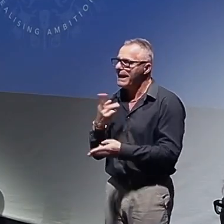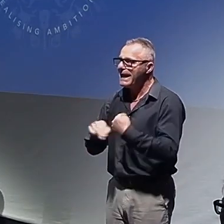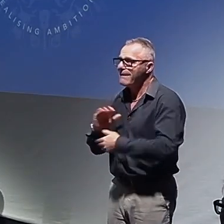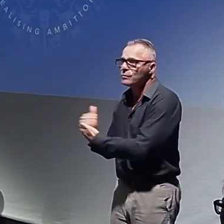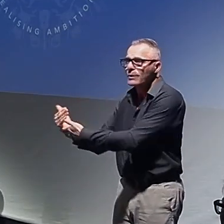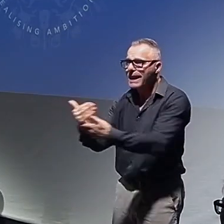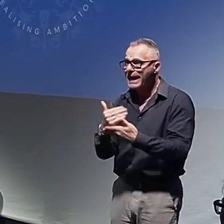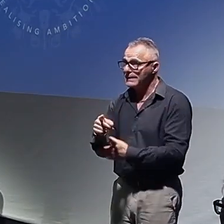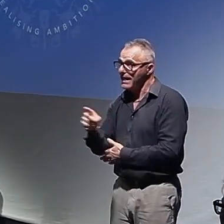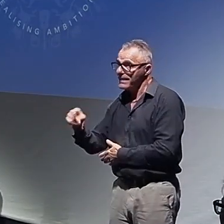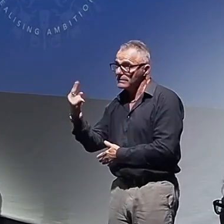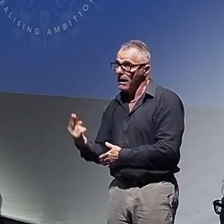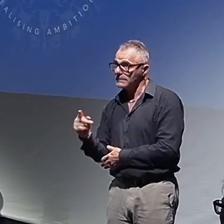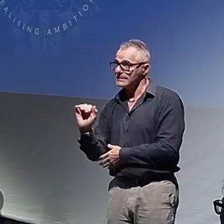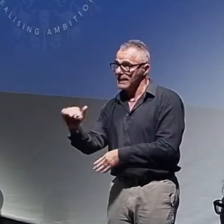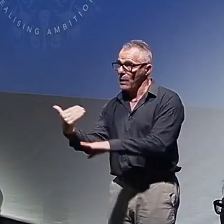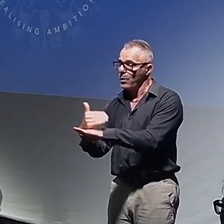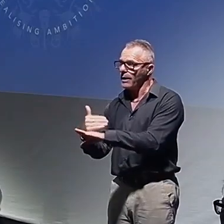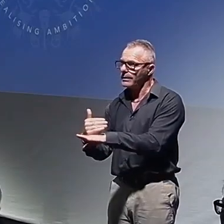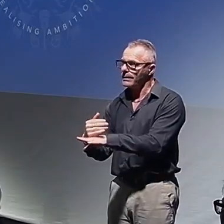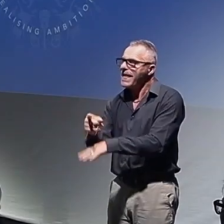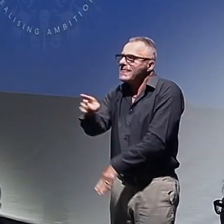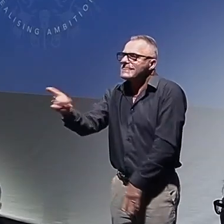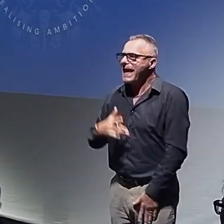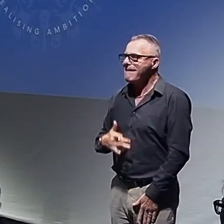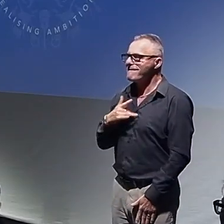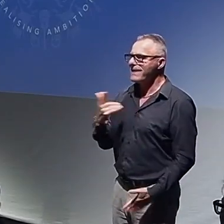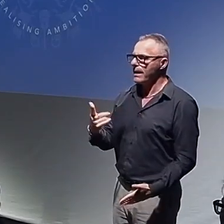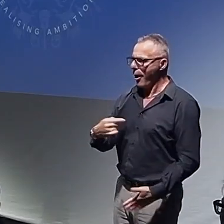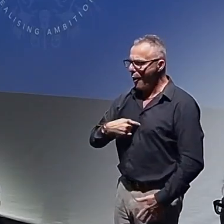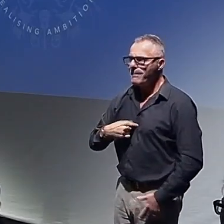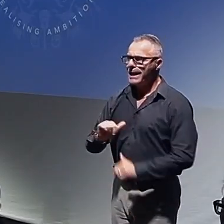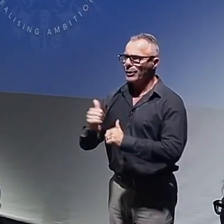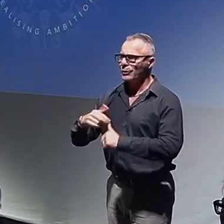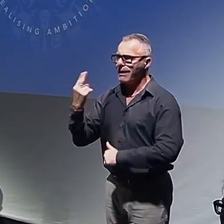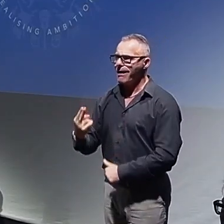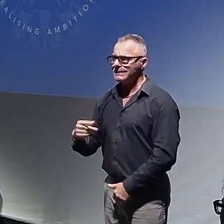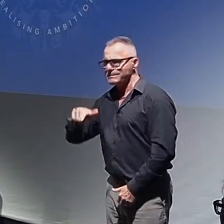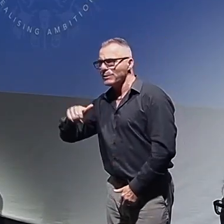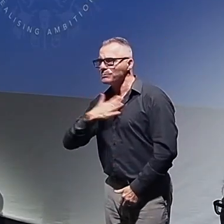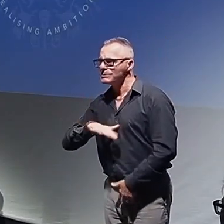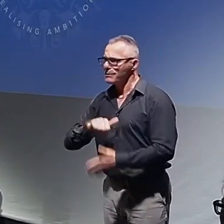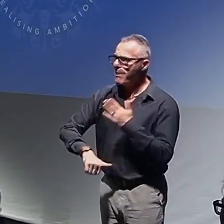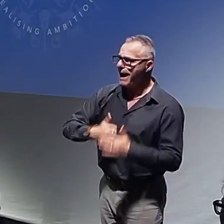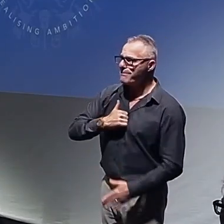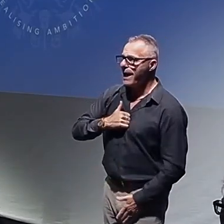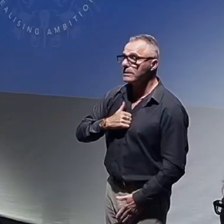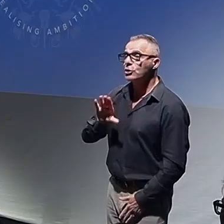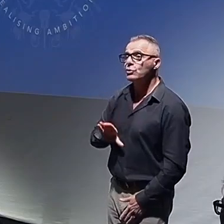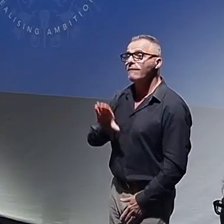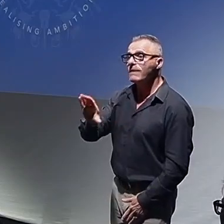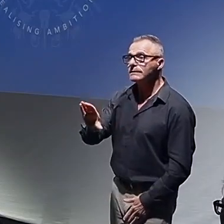that artist's work, well, not only are you making them feel like they can make art and someone wants to buy it, you're funding their